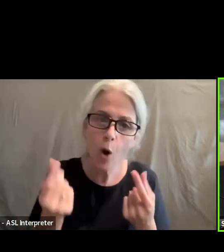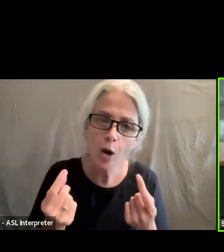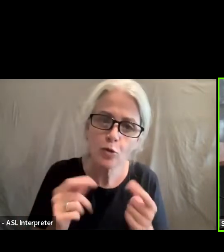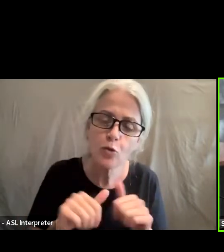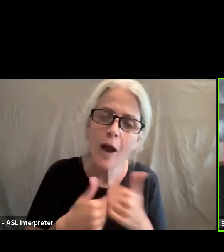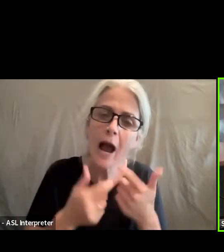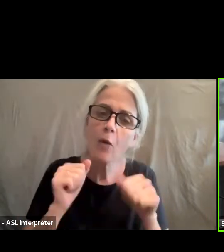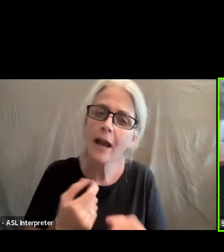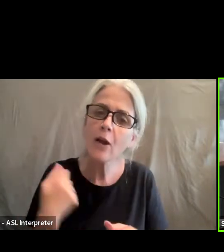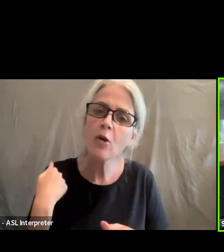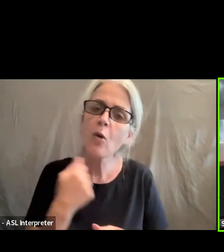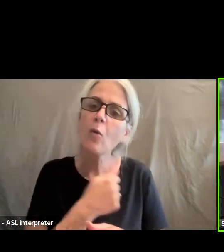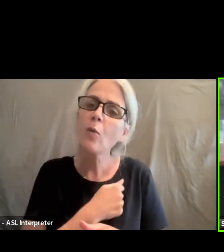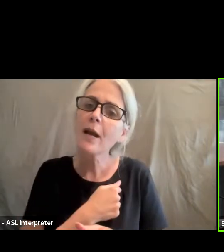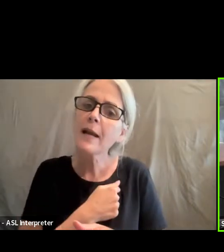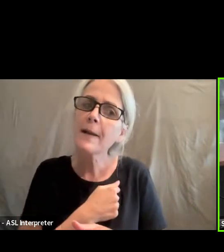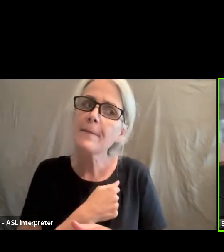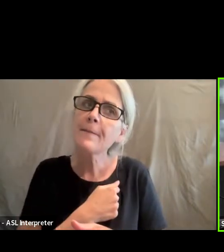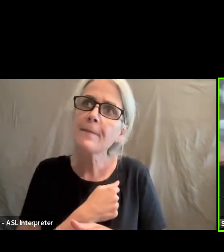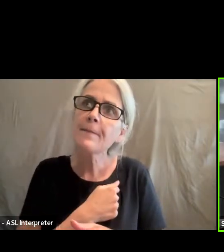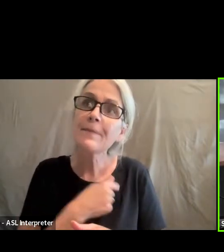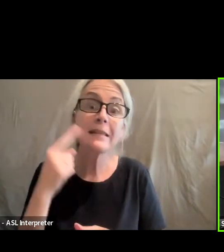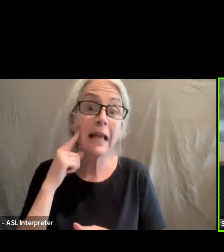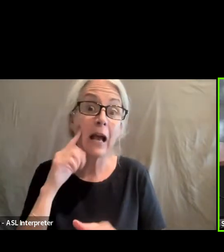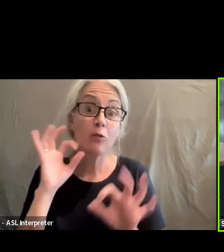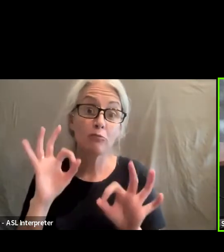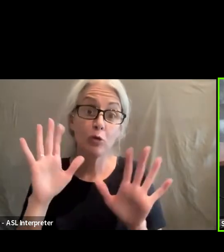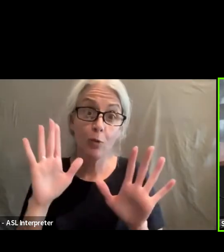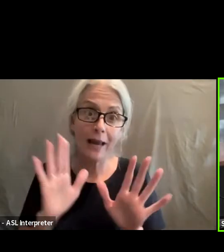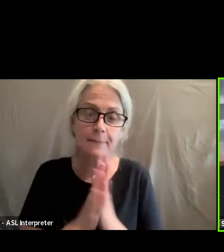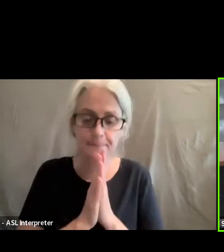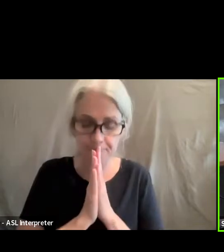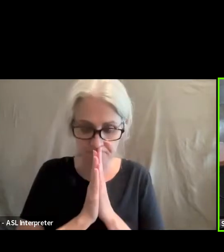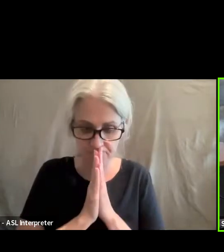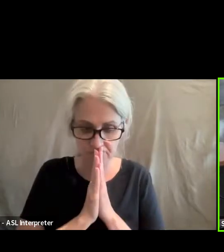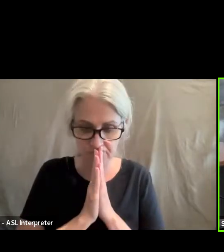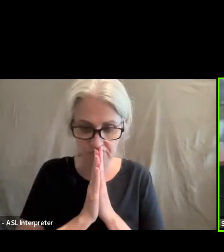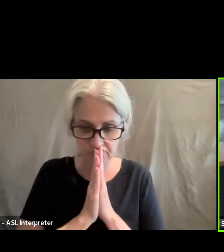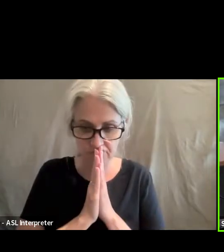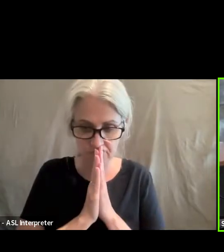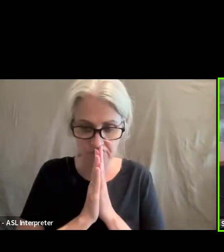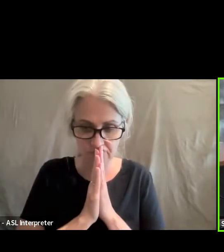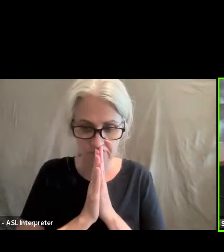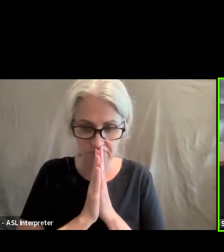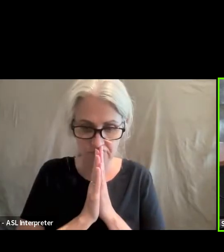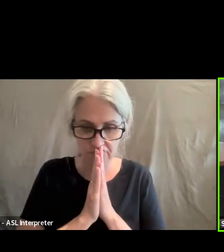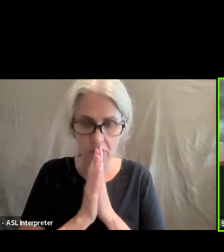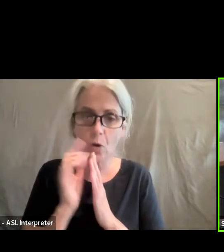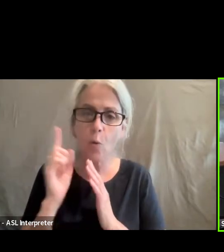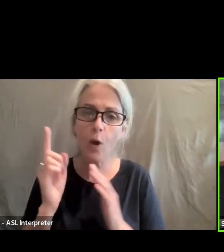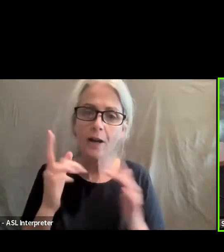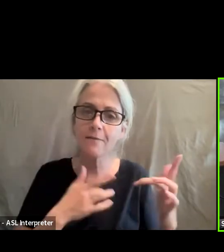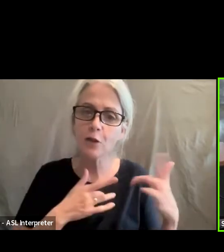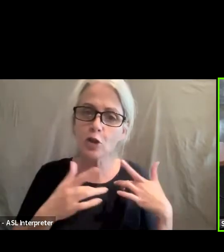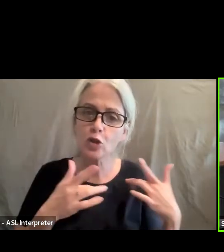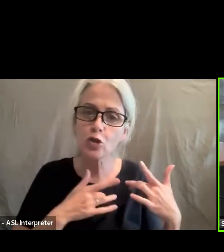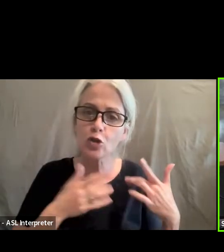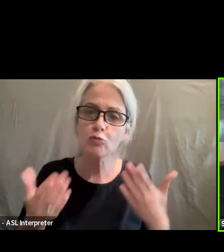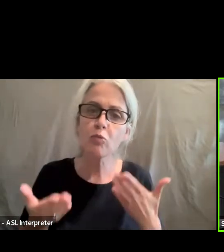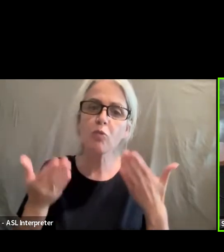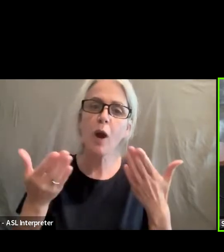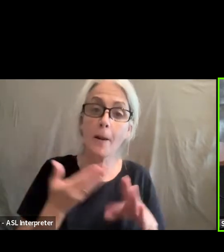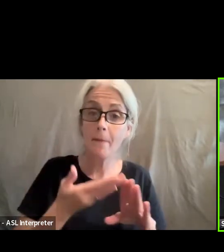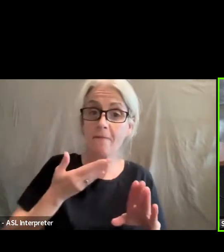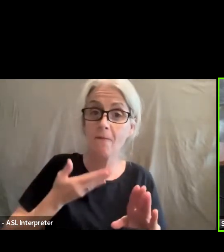we, so that sounds great. One of the concerns that was brought up earlier